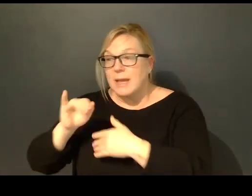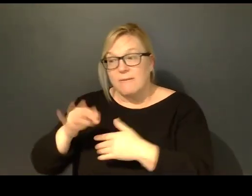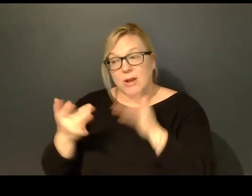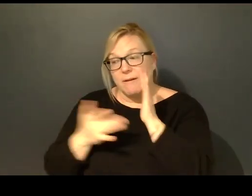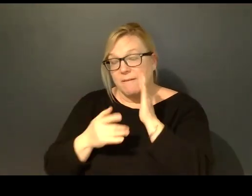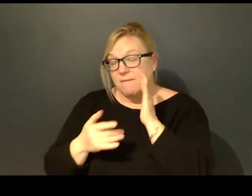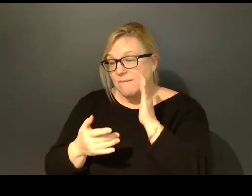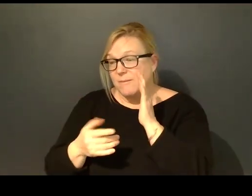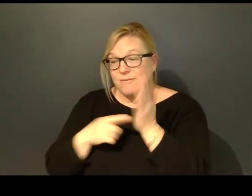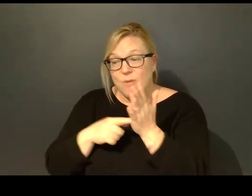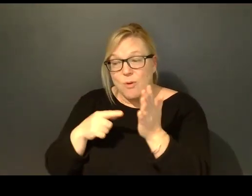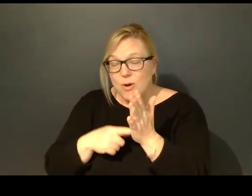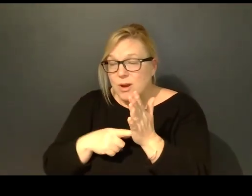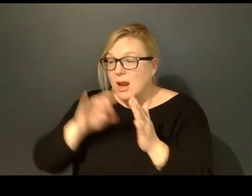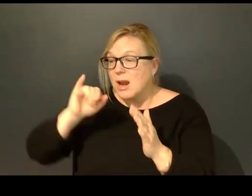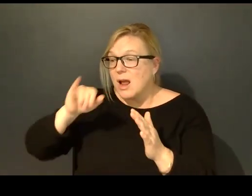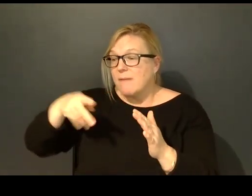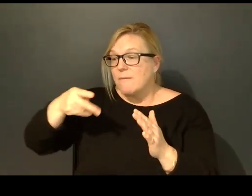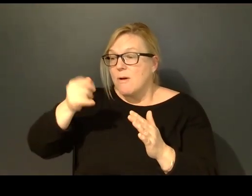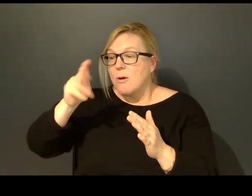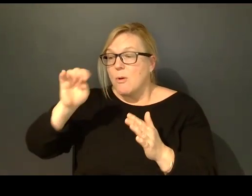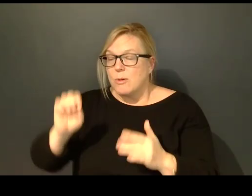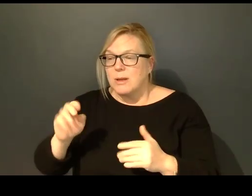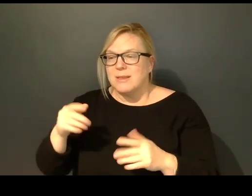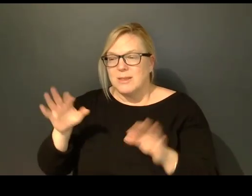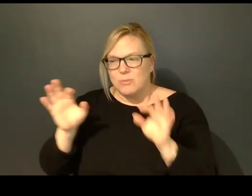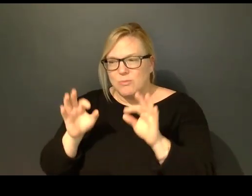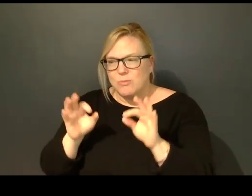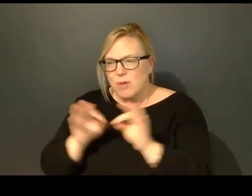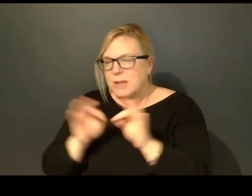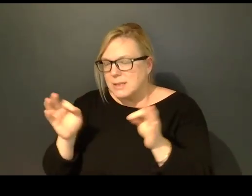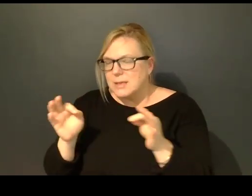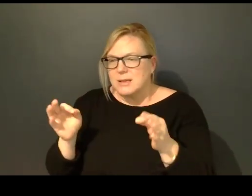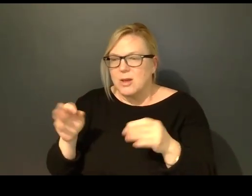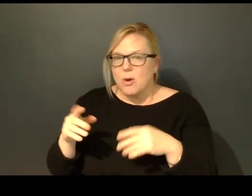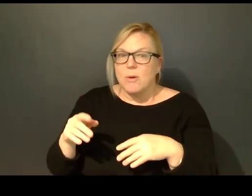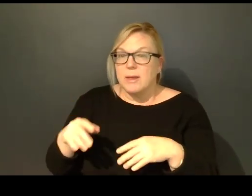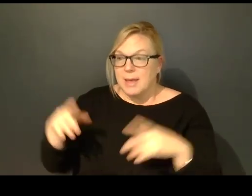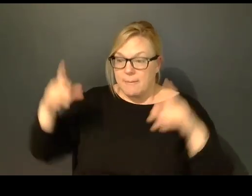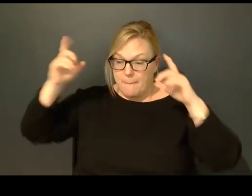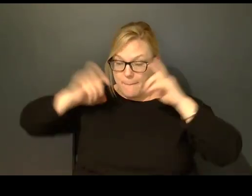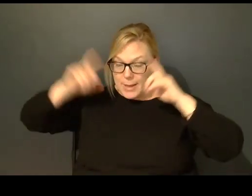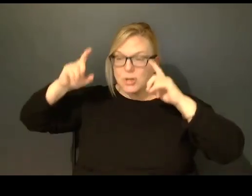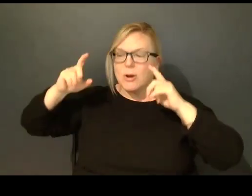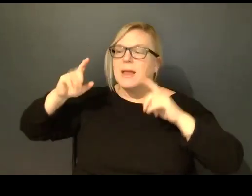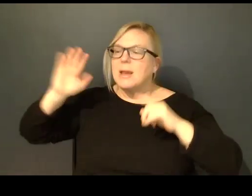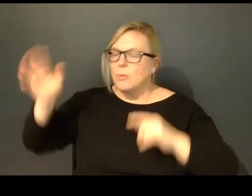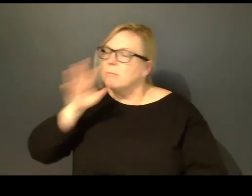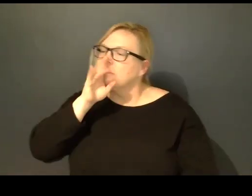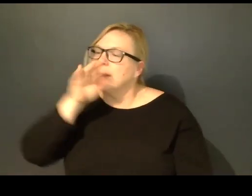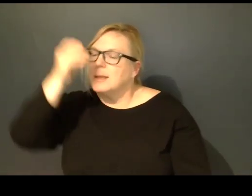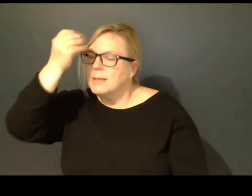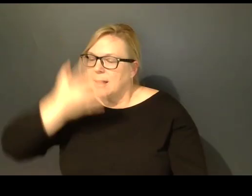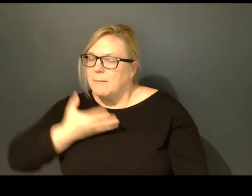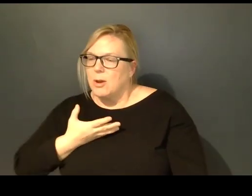and the pricing on such thing like that. I will say during COVID, when